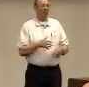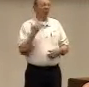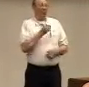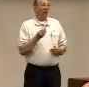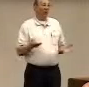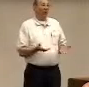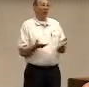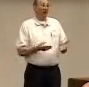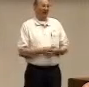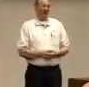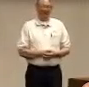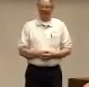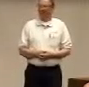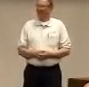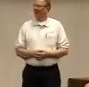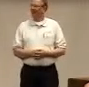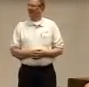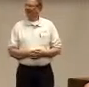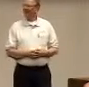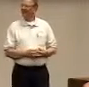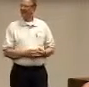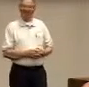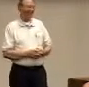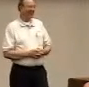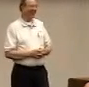still incredibly beautiful here.